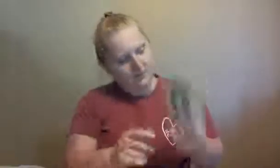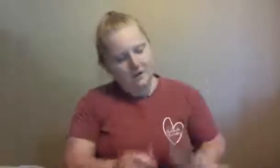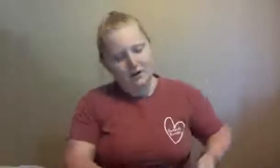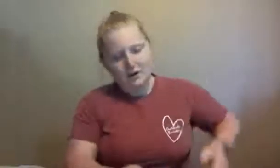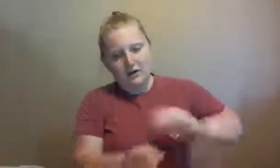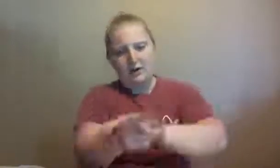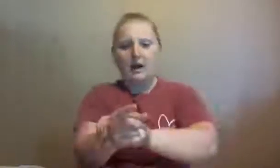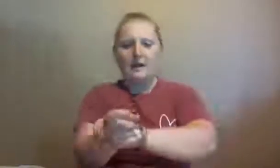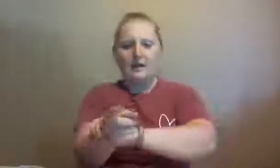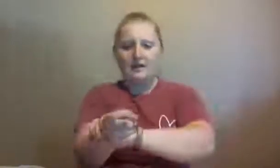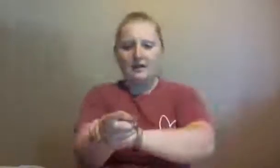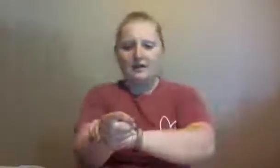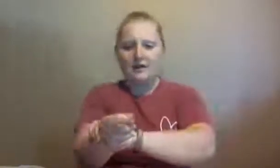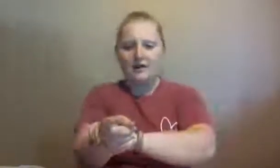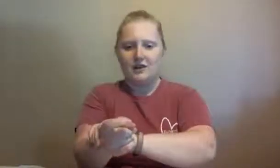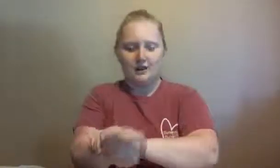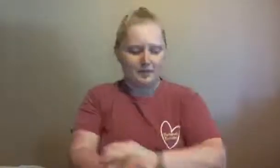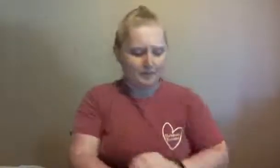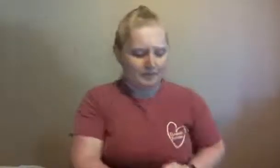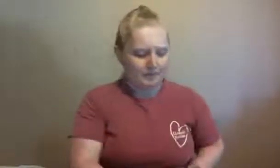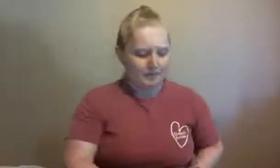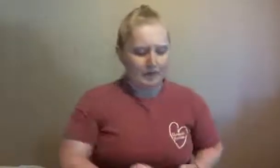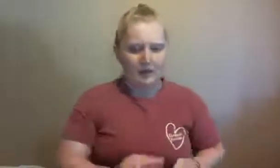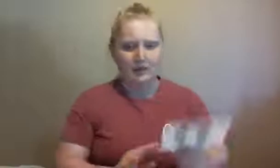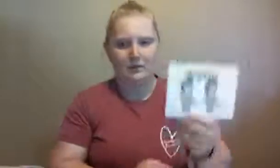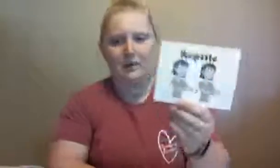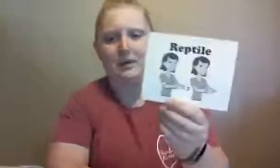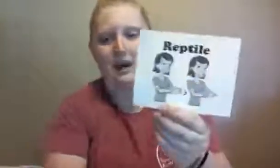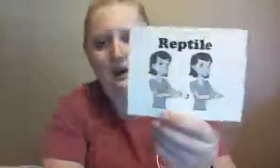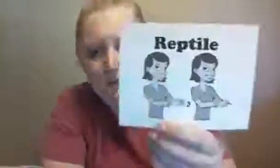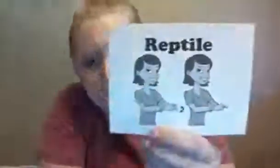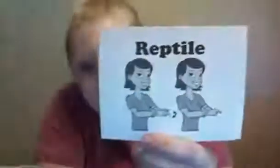Maybe just, I think it's just stationary. So that's reptile.